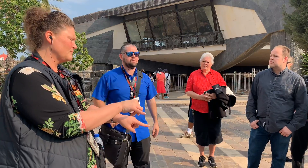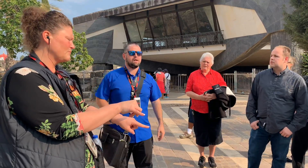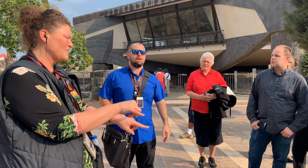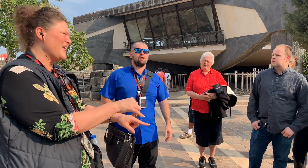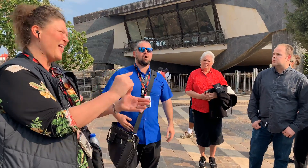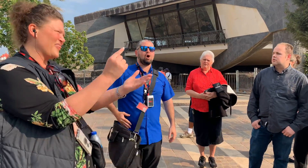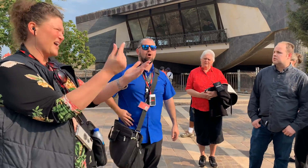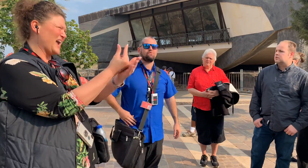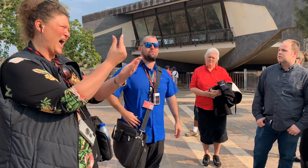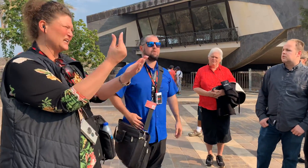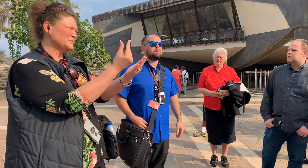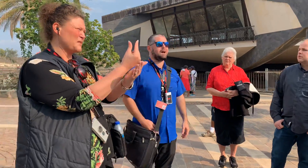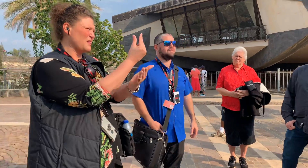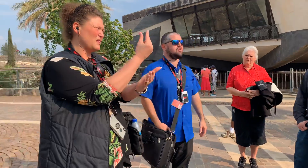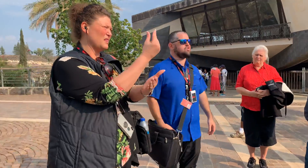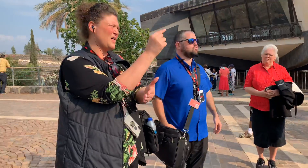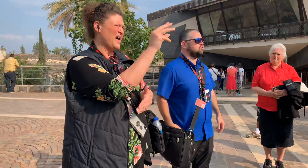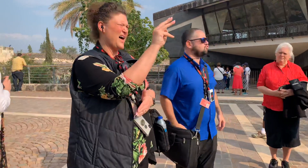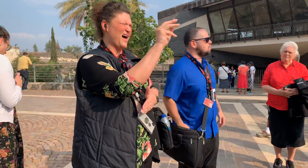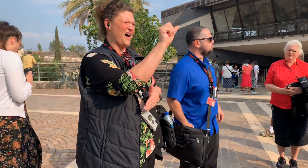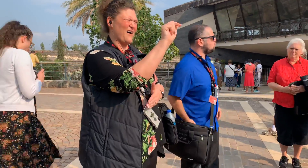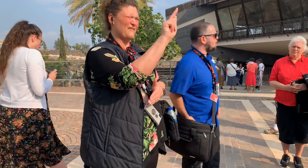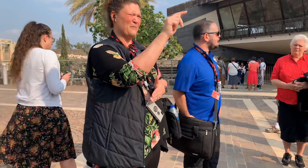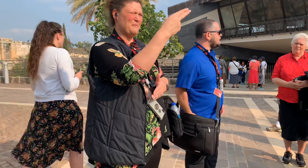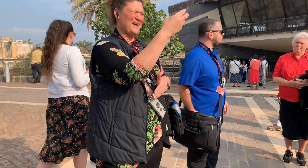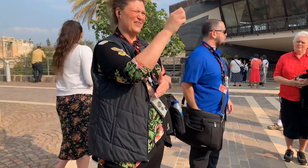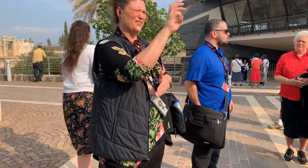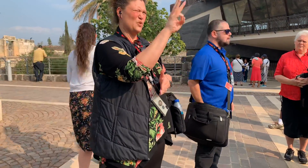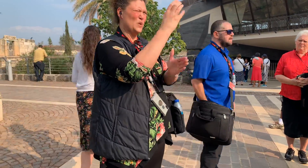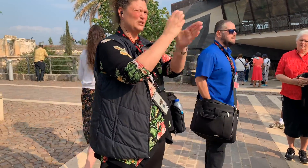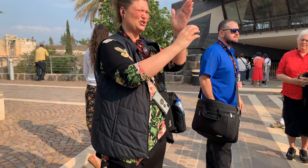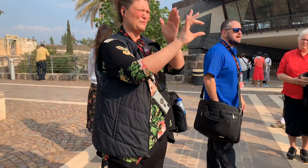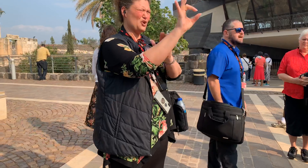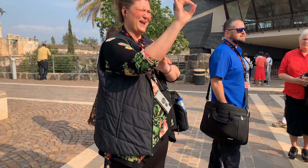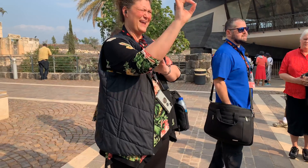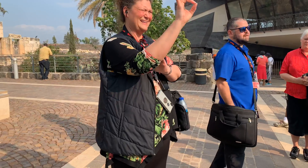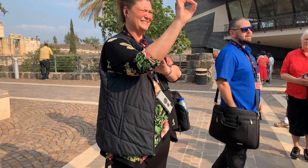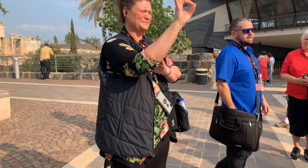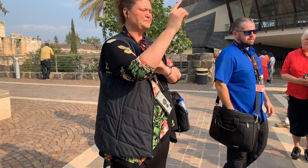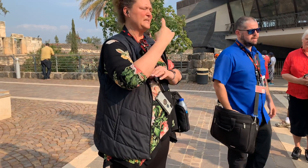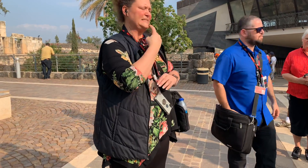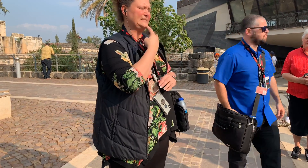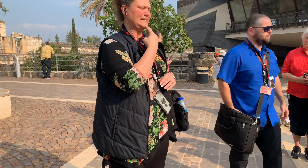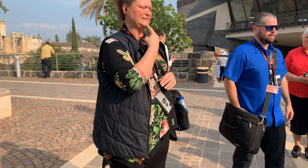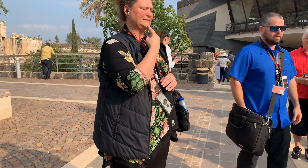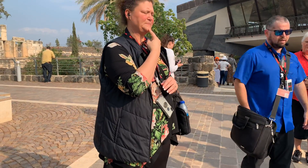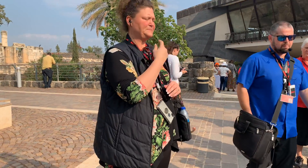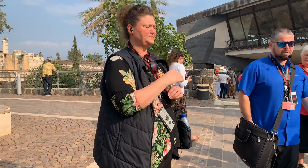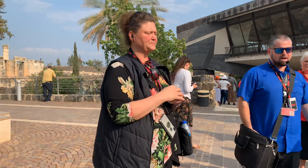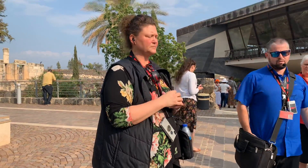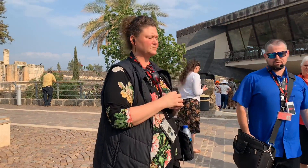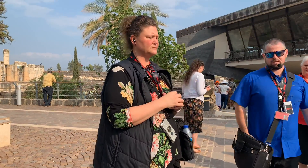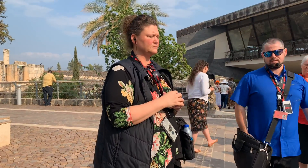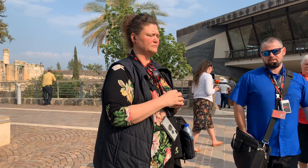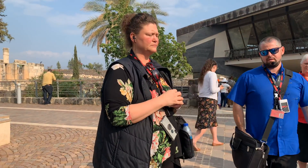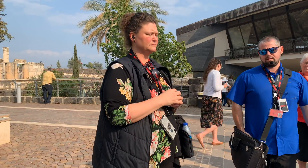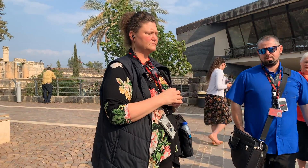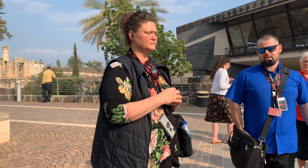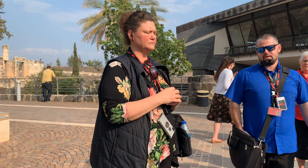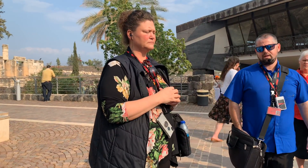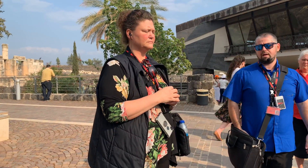the Gospel of Matthew chapter 8, and it says that